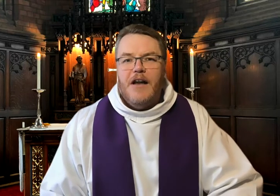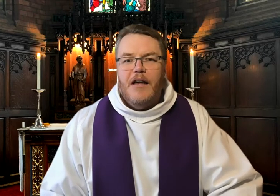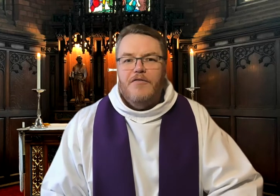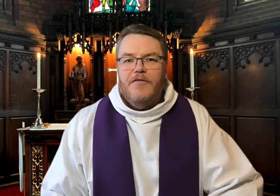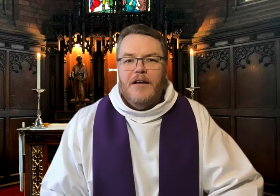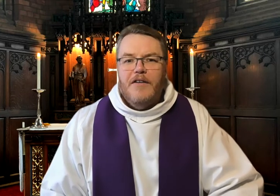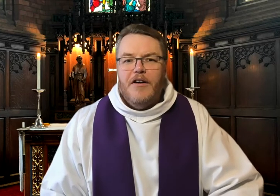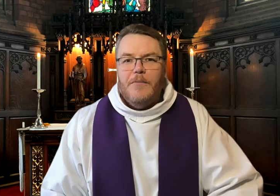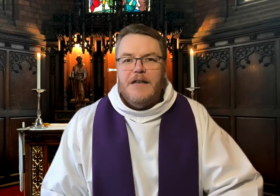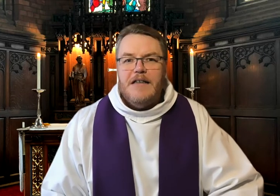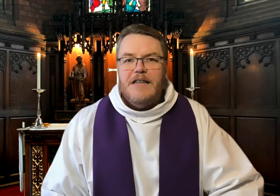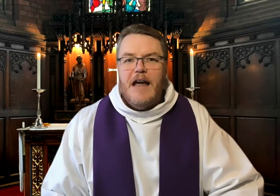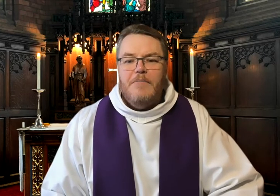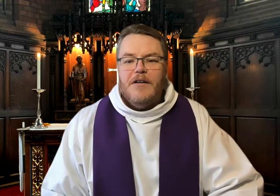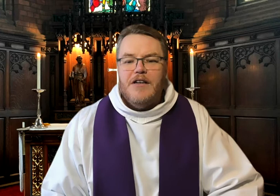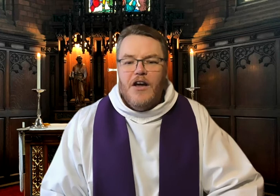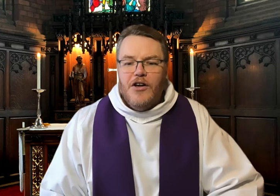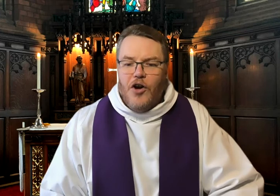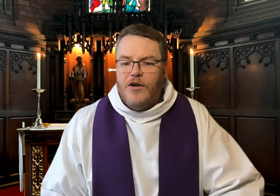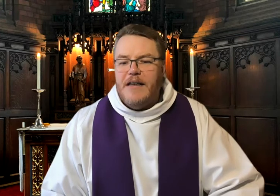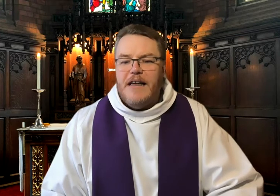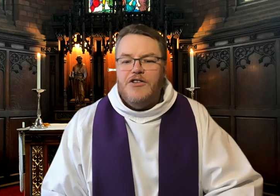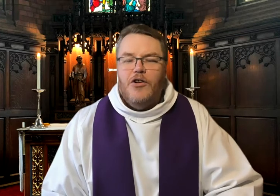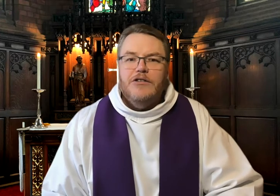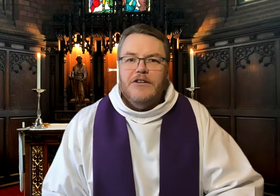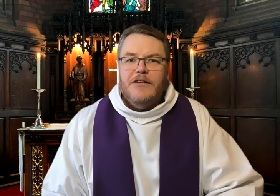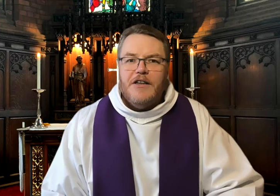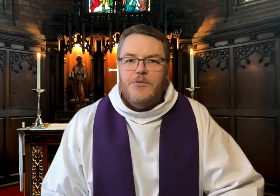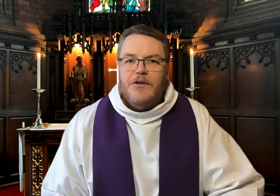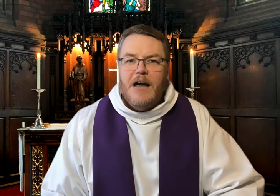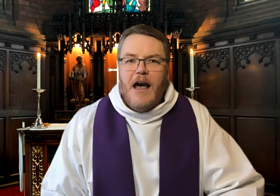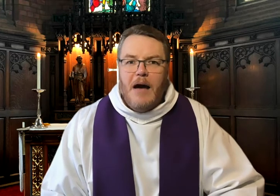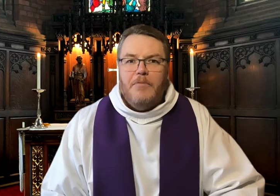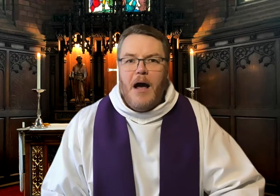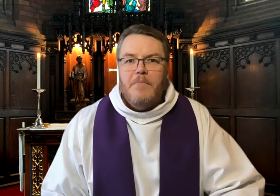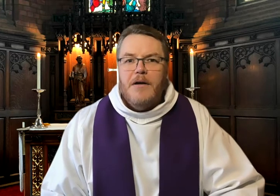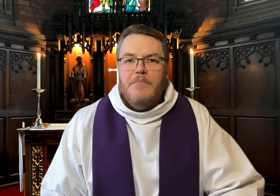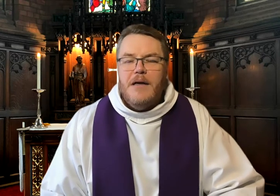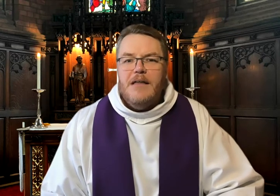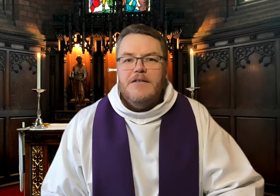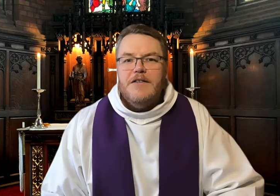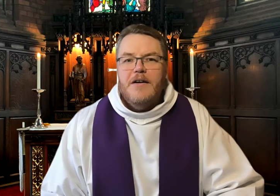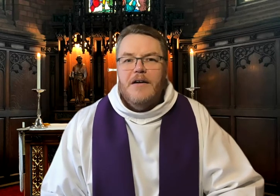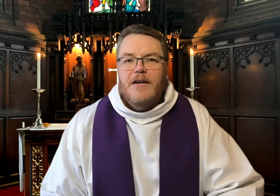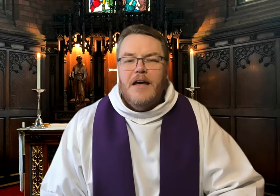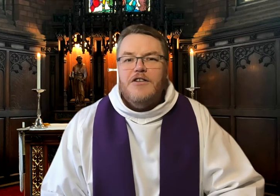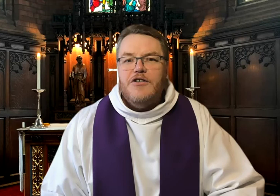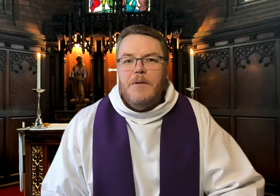life living up to his name, that God is exalted, that's what Abram means, is to